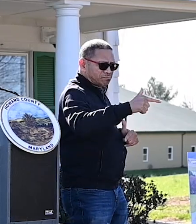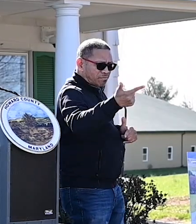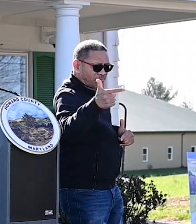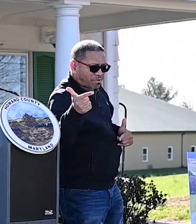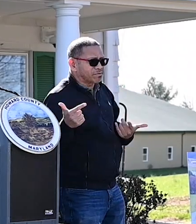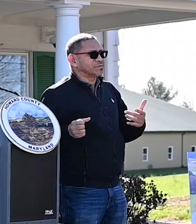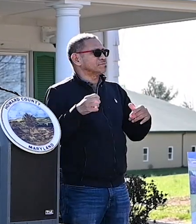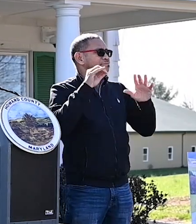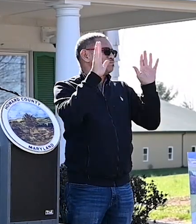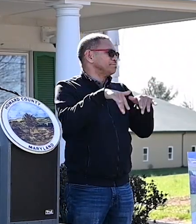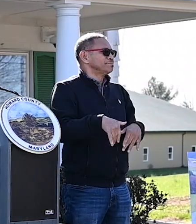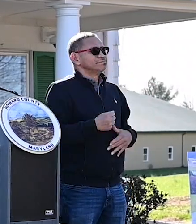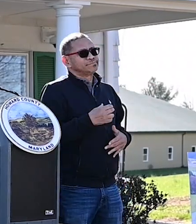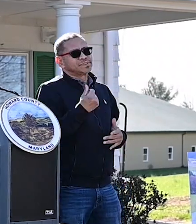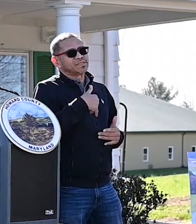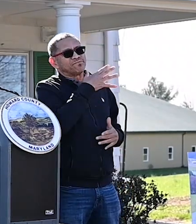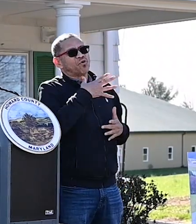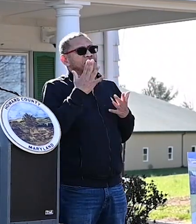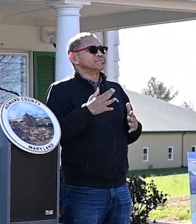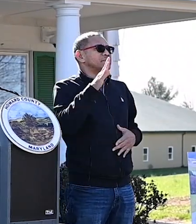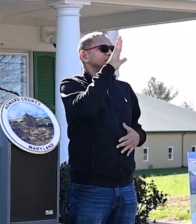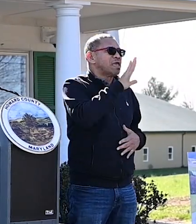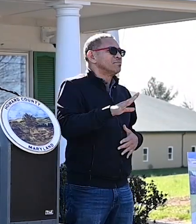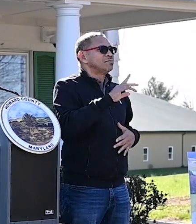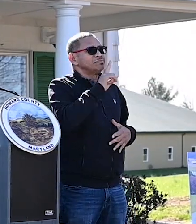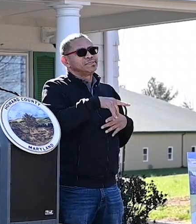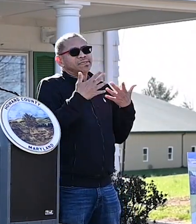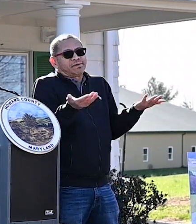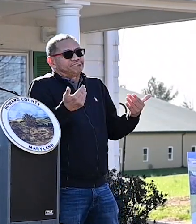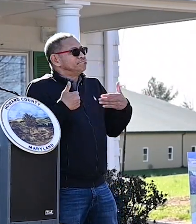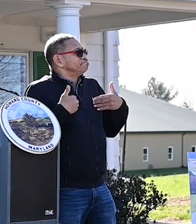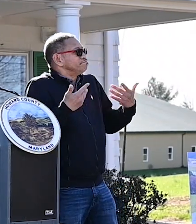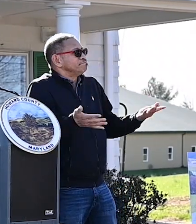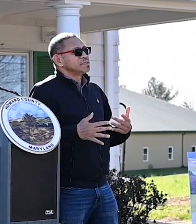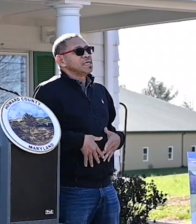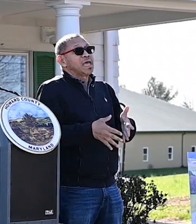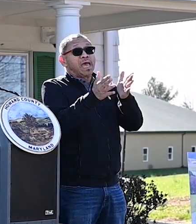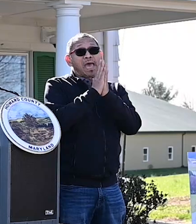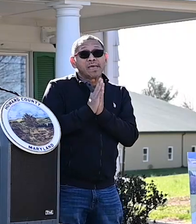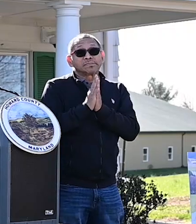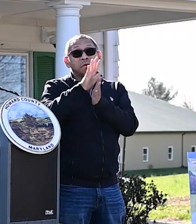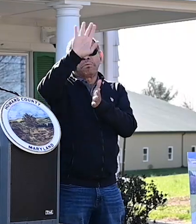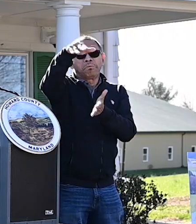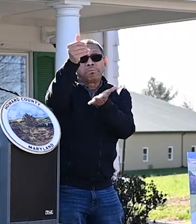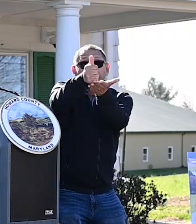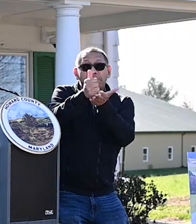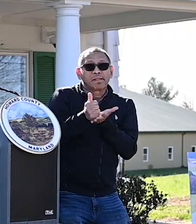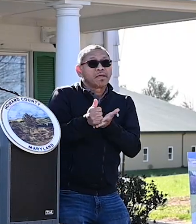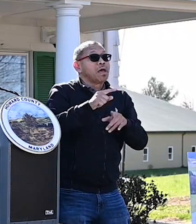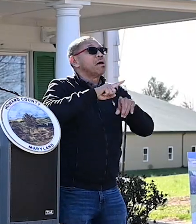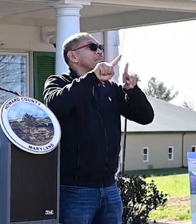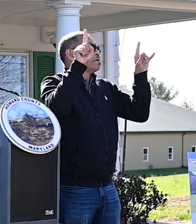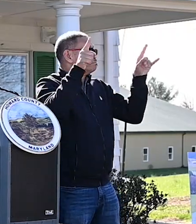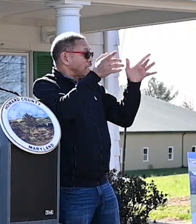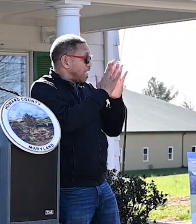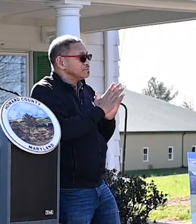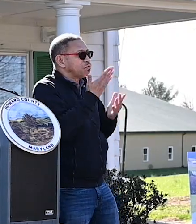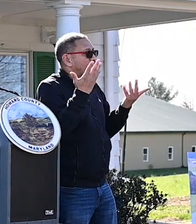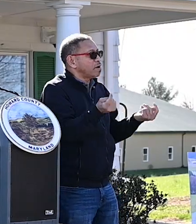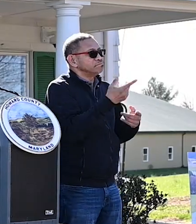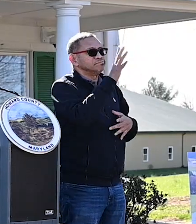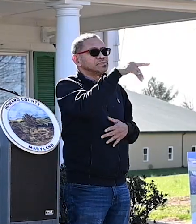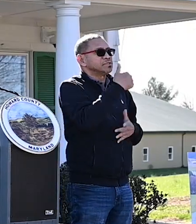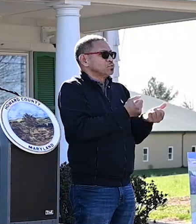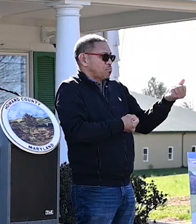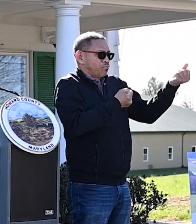after the next. And farmers never, ever, ever ask for a handout. But what they do ask for is